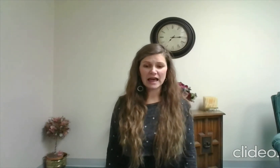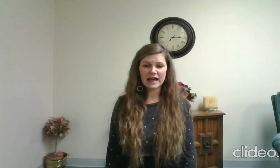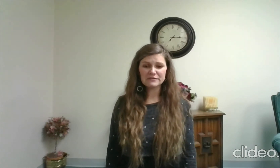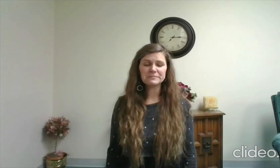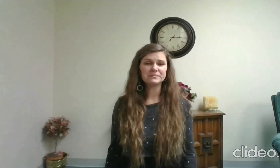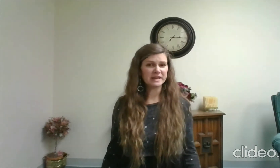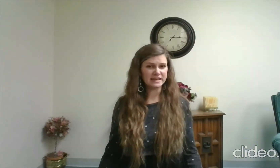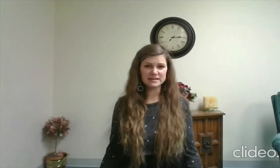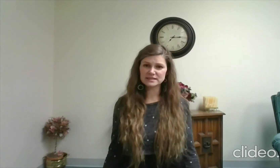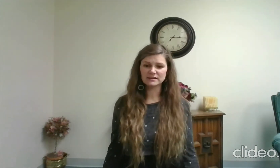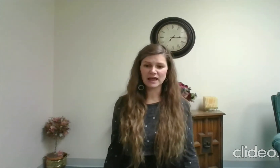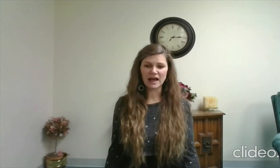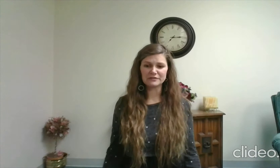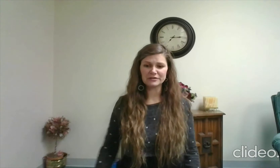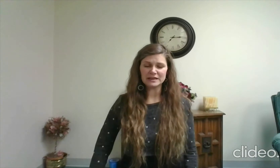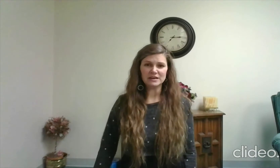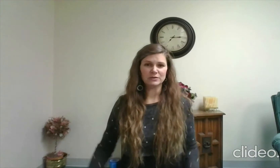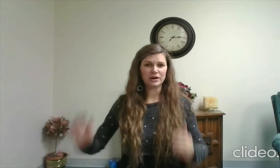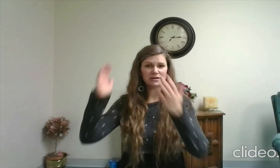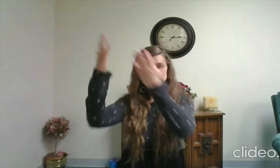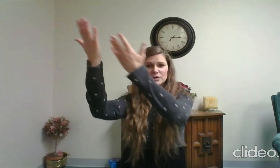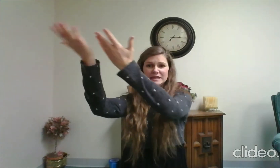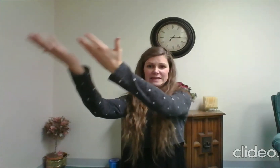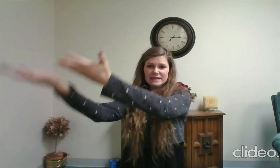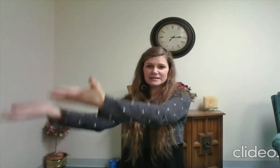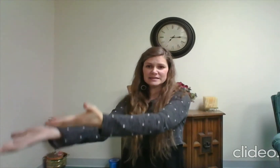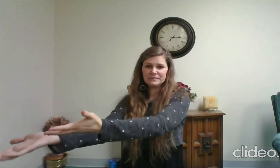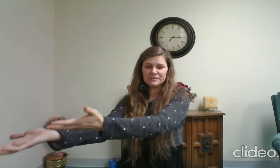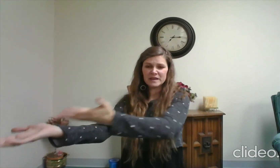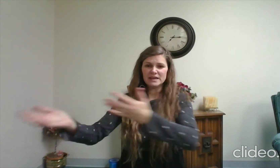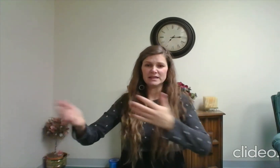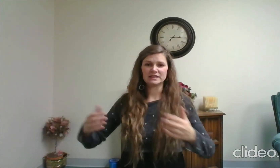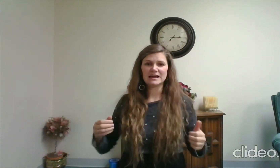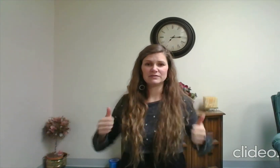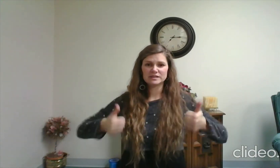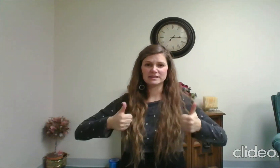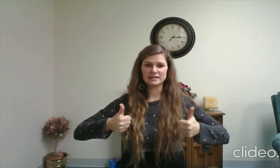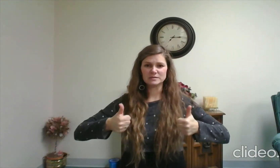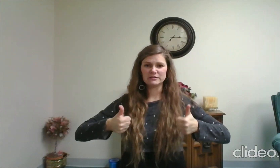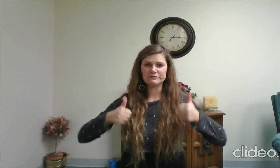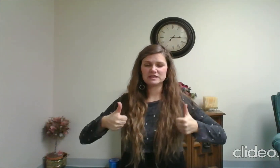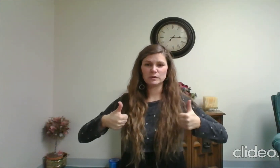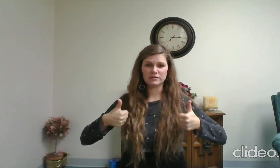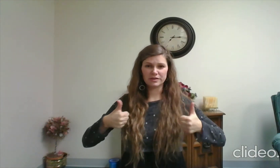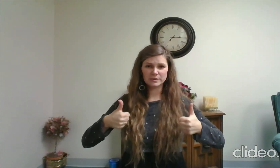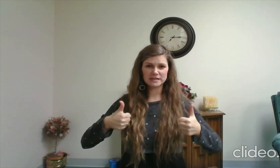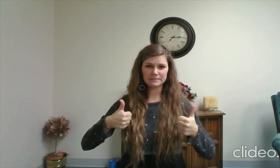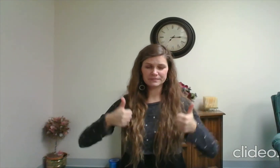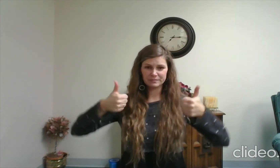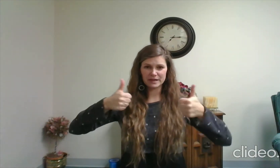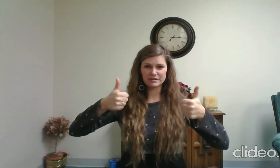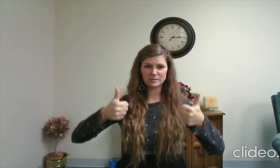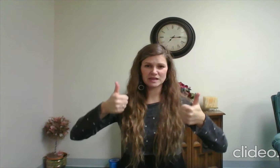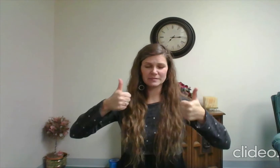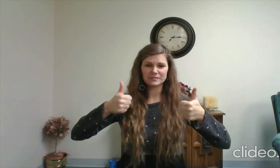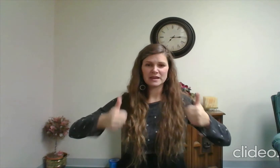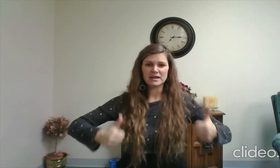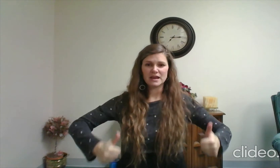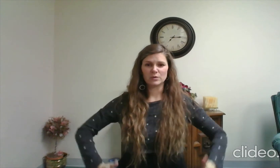alive. He is alive. We already know he is, and alive looks like this. Make fists with your thumbs up, big thumbs up, and we're